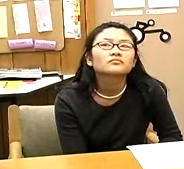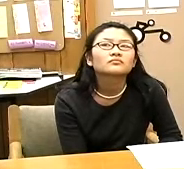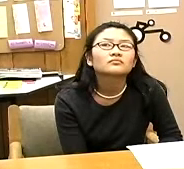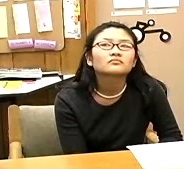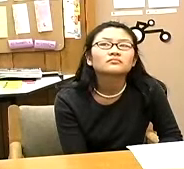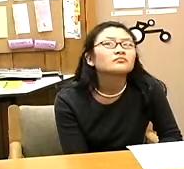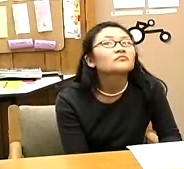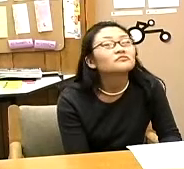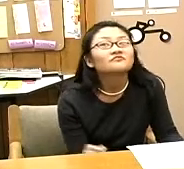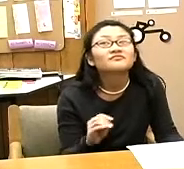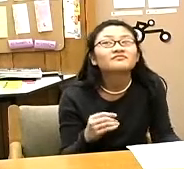about this, or is that?